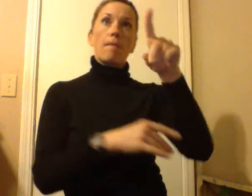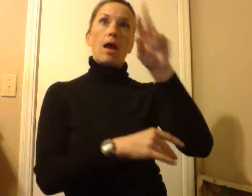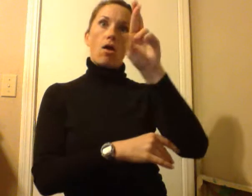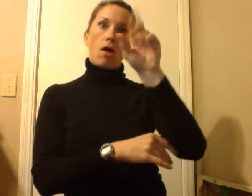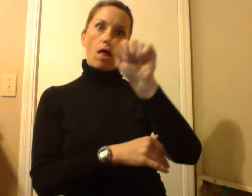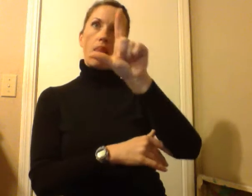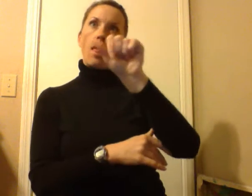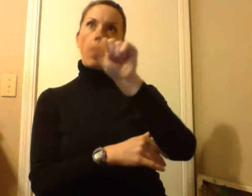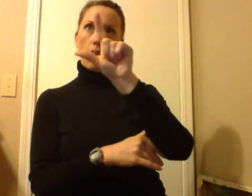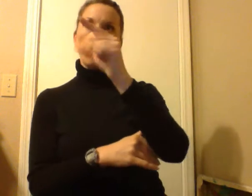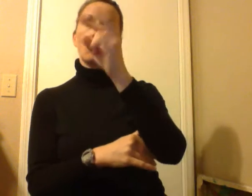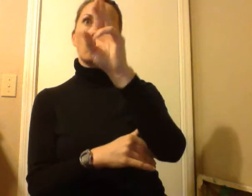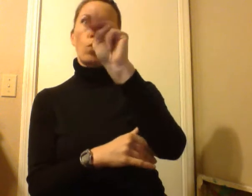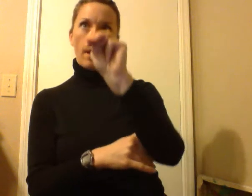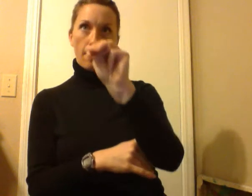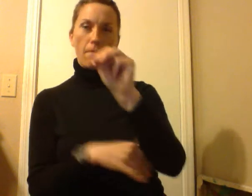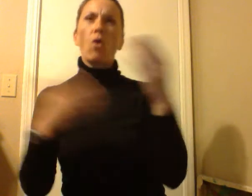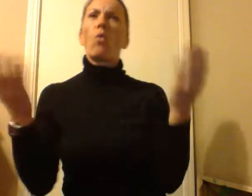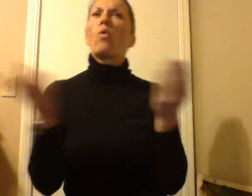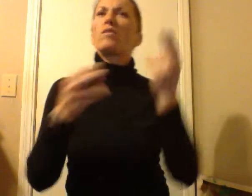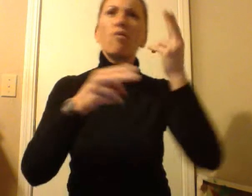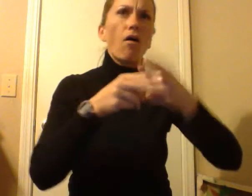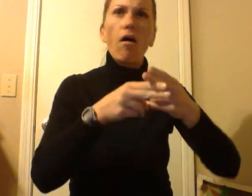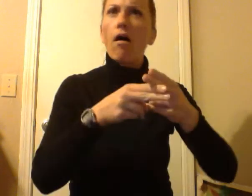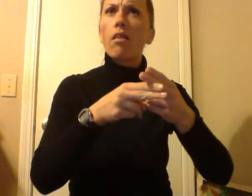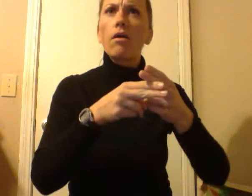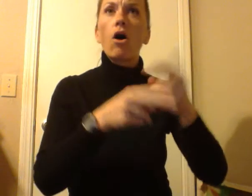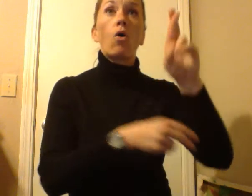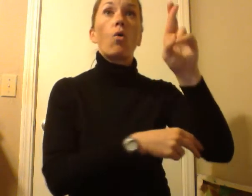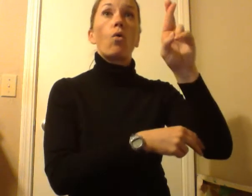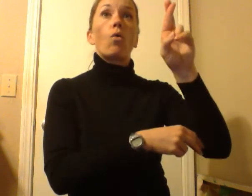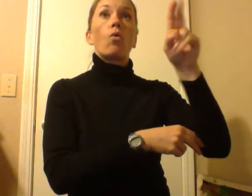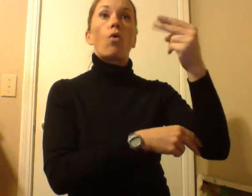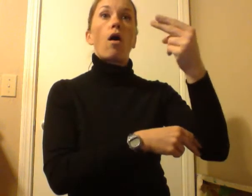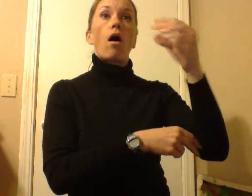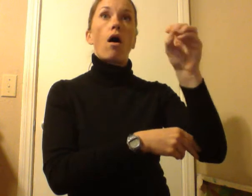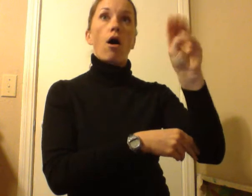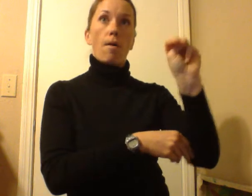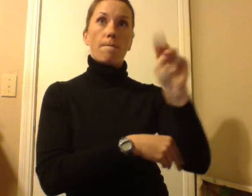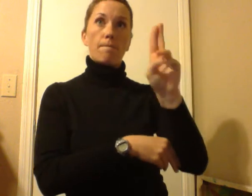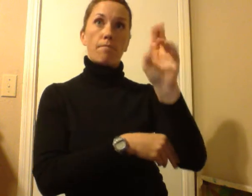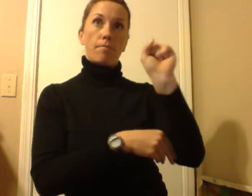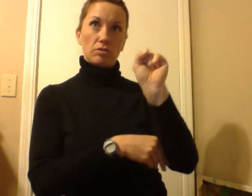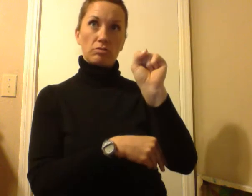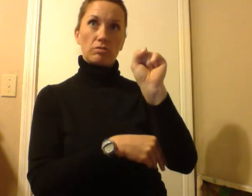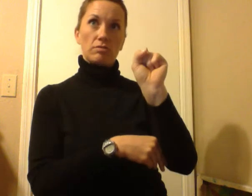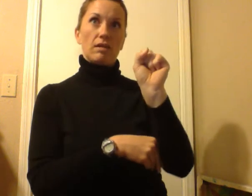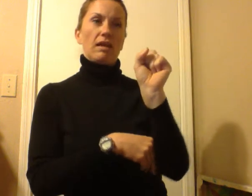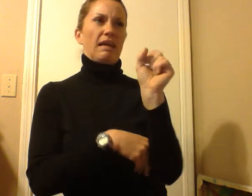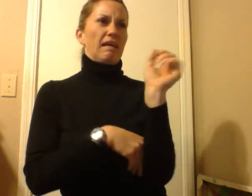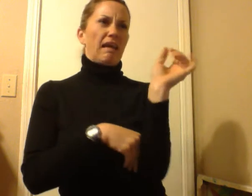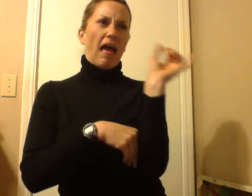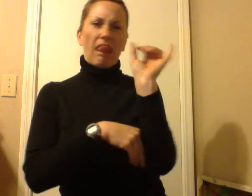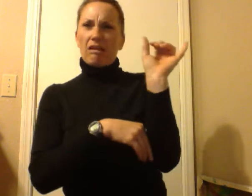A rhombus, right. A rhombus is a squished parallelogram. Kind of looks weird. There are some